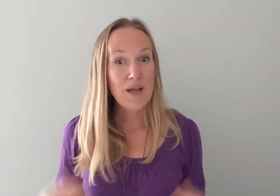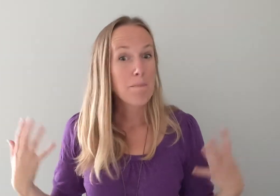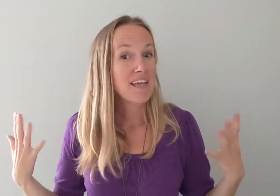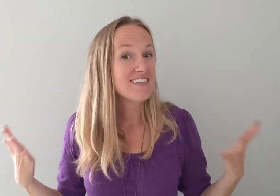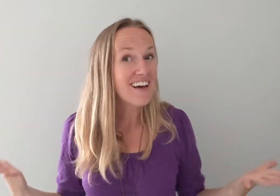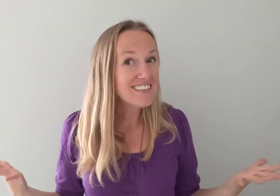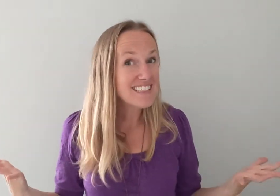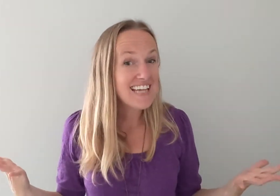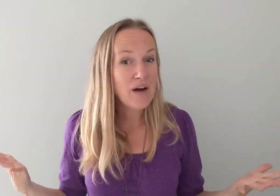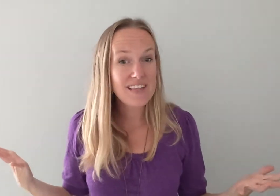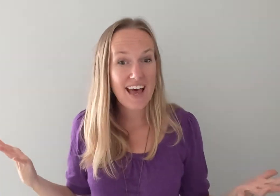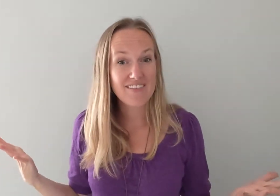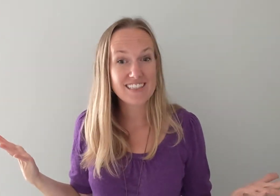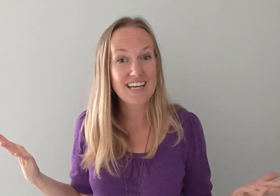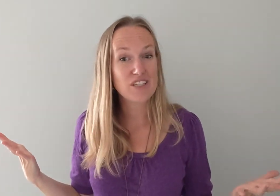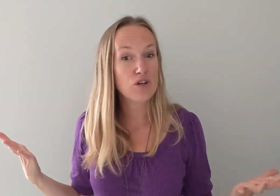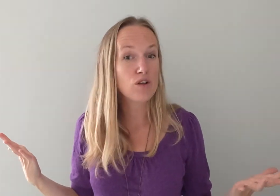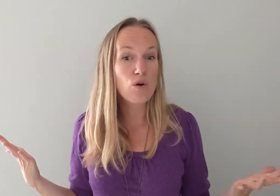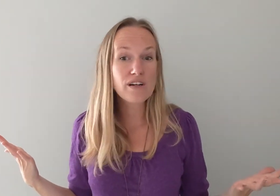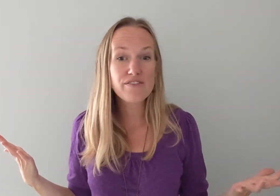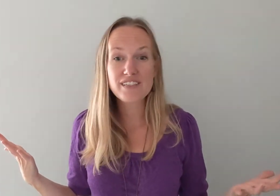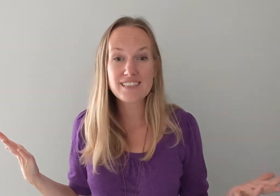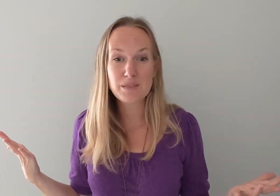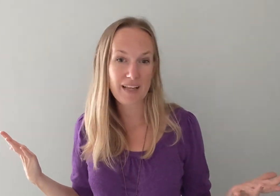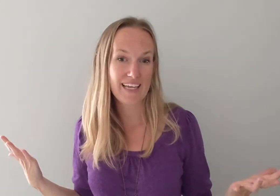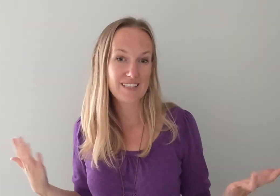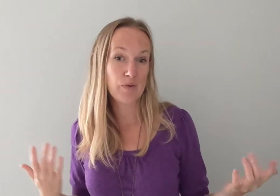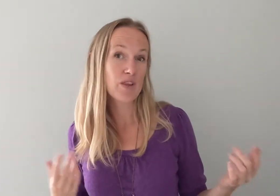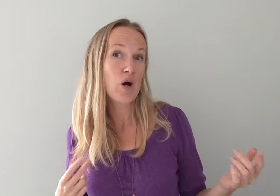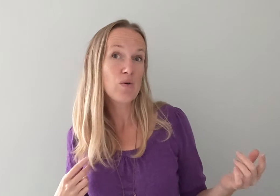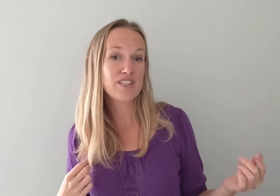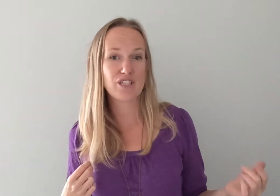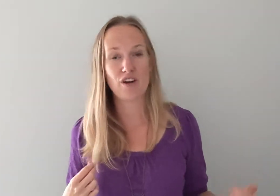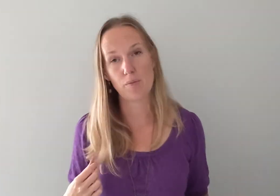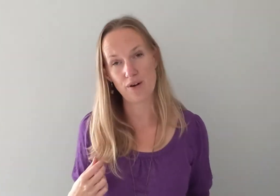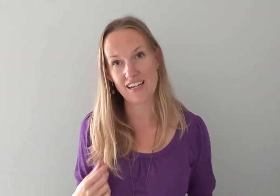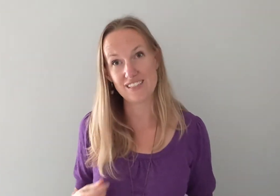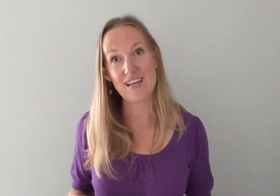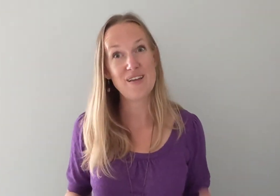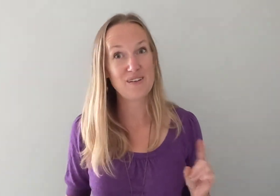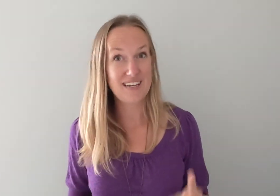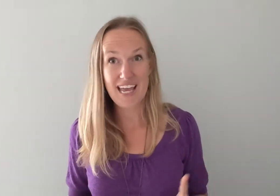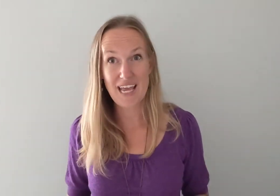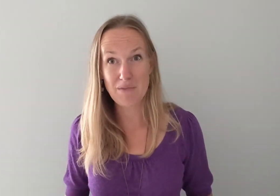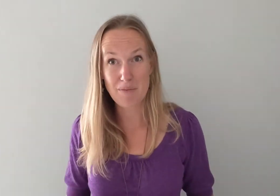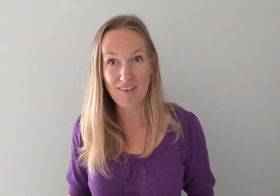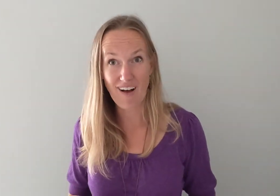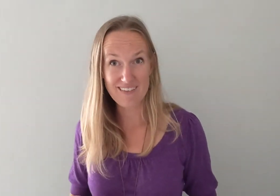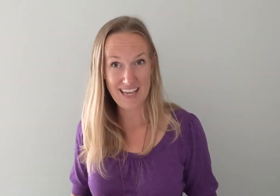be exalted now in the heavens as your glory fills this place. You alone deserve our praise. You're the name above all